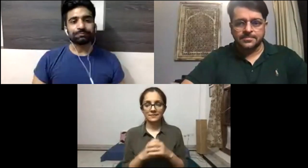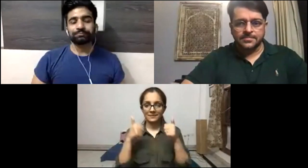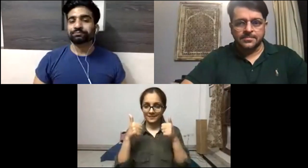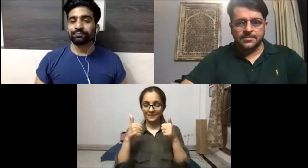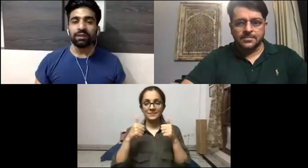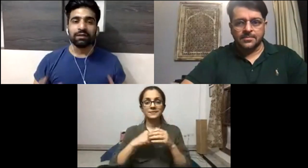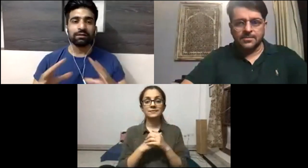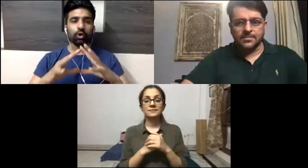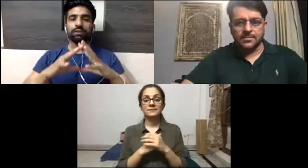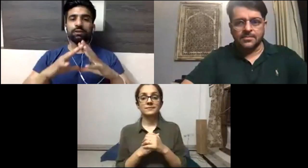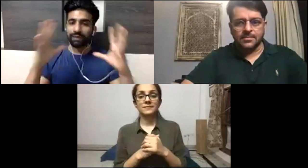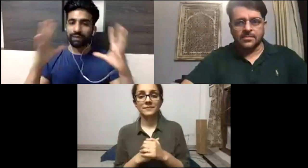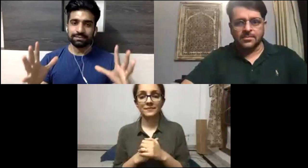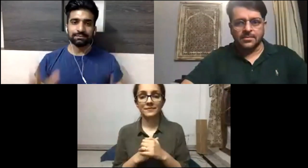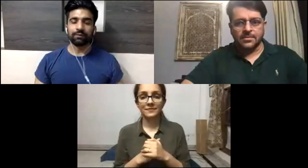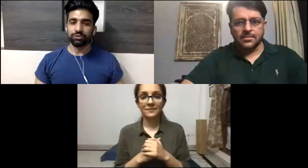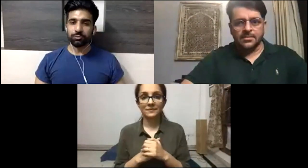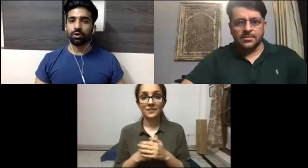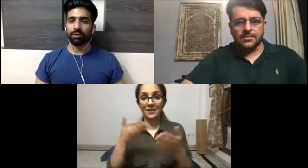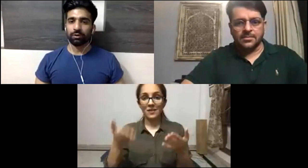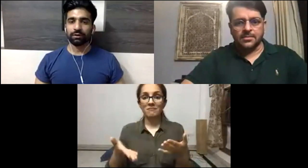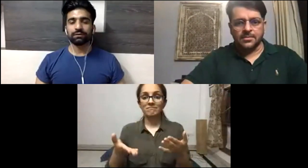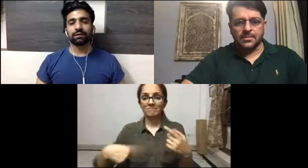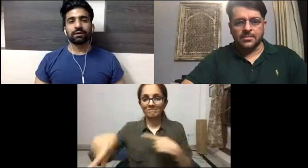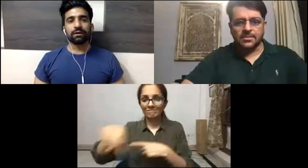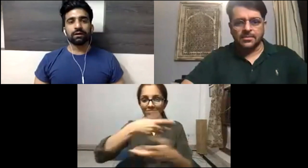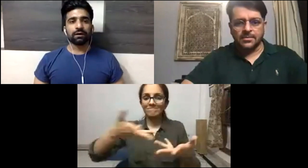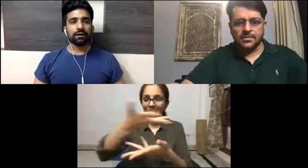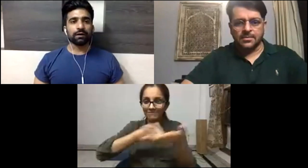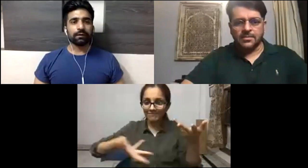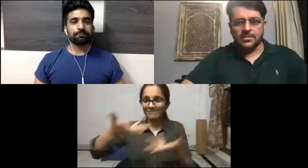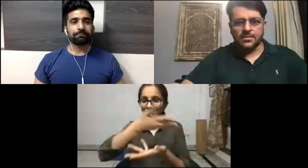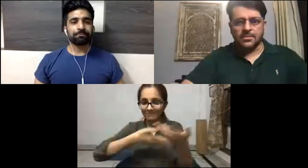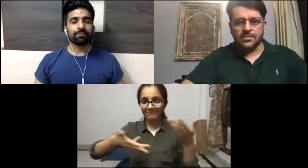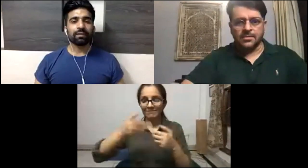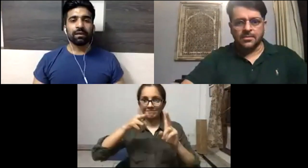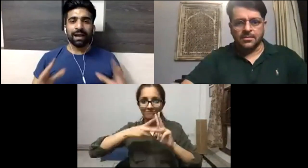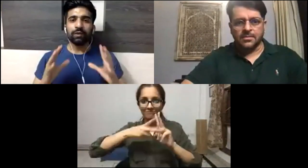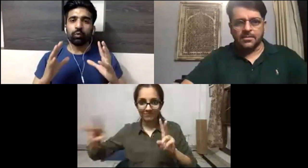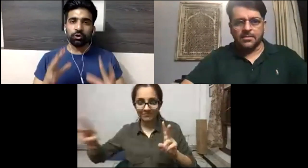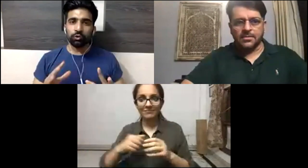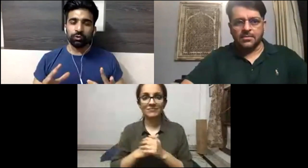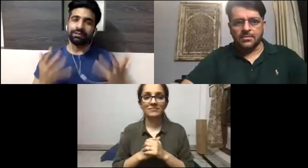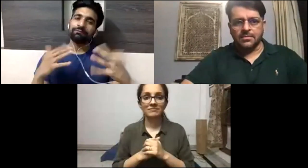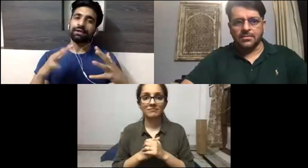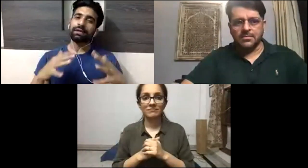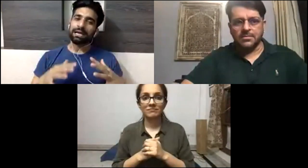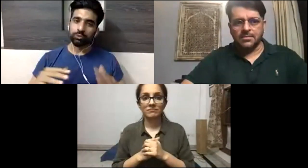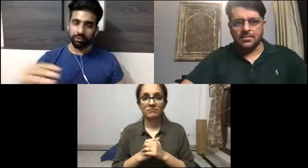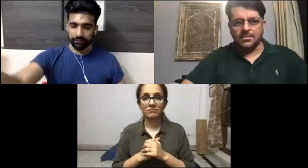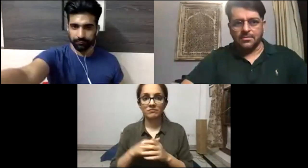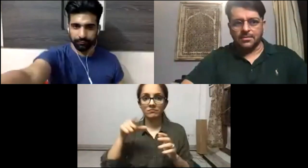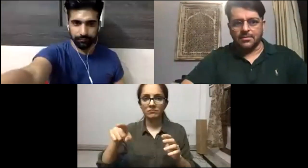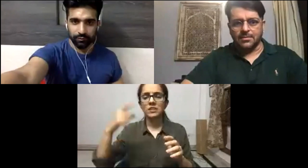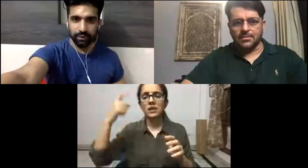So all the things that we spoke about now, uh, I want you to take them very